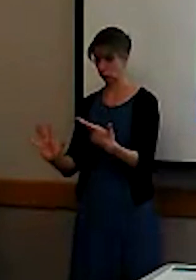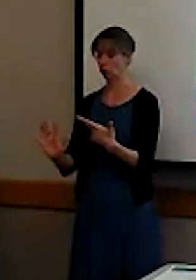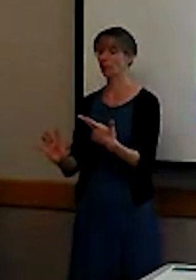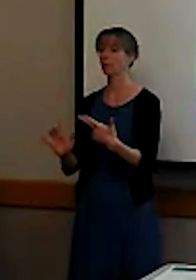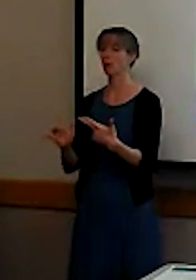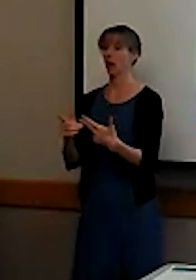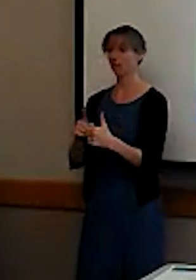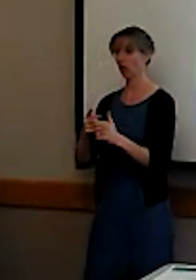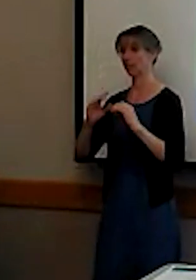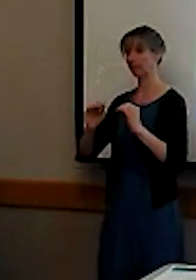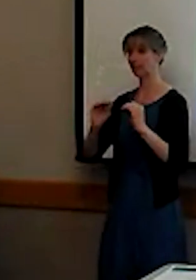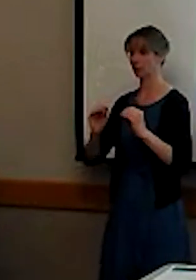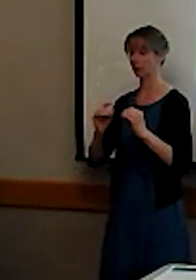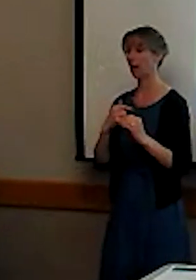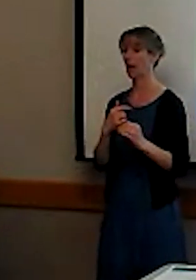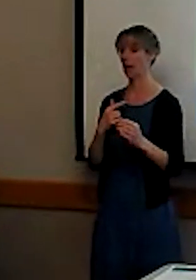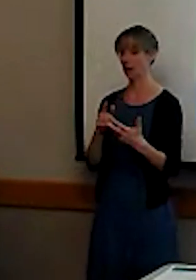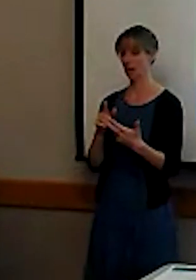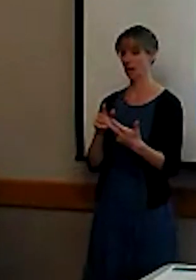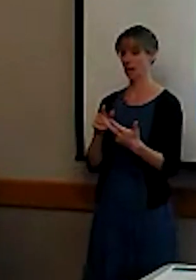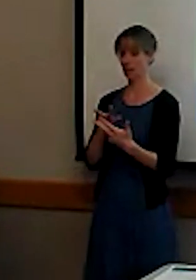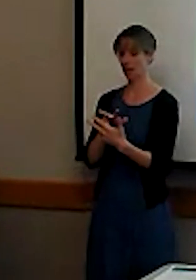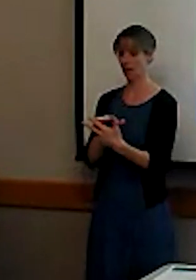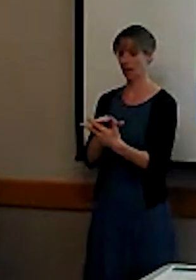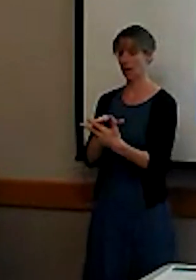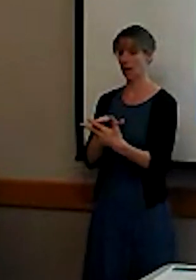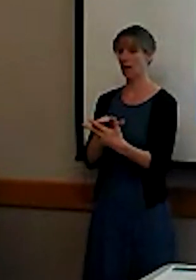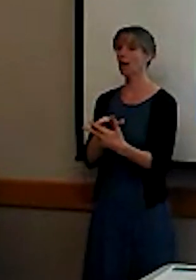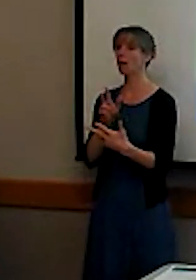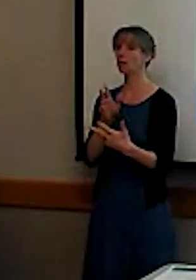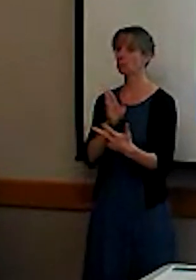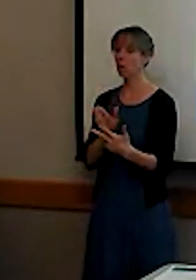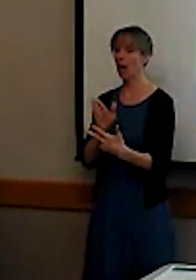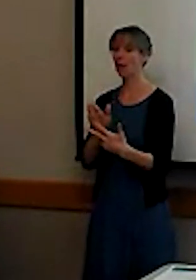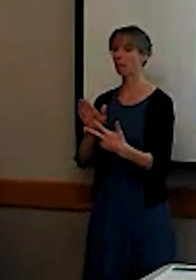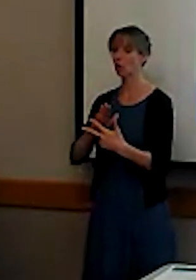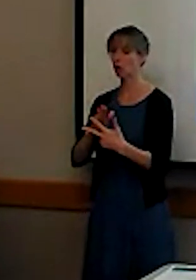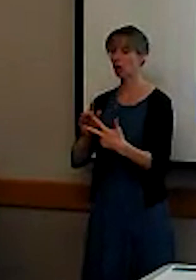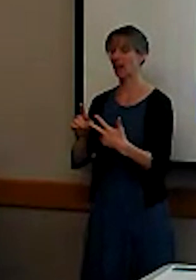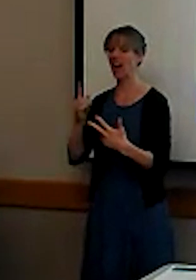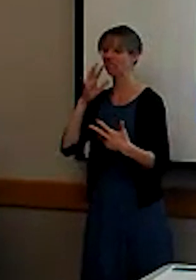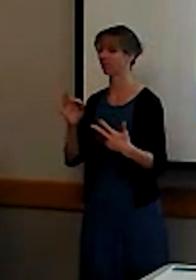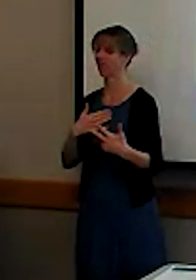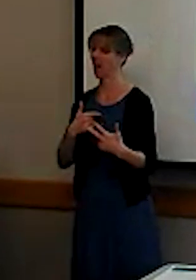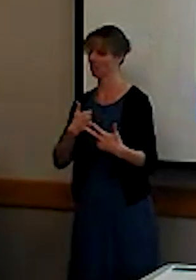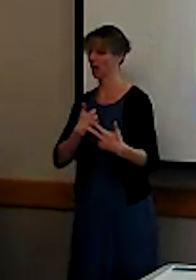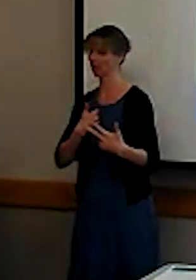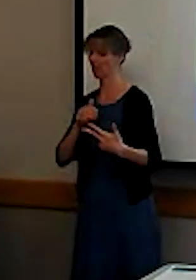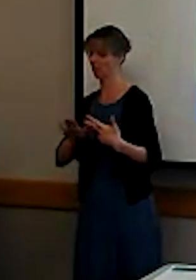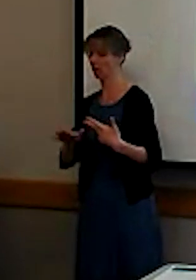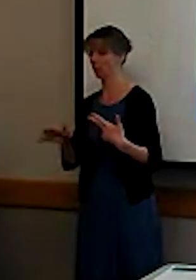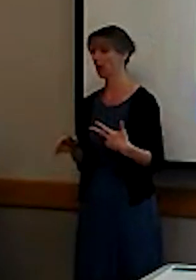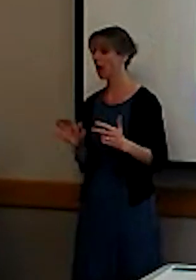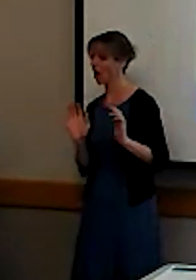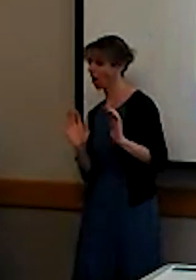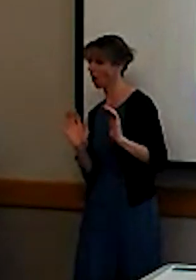teaching, I just had the prep and the cook, and I said, I'll do the cleanup. And that was me because I was like, oh, me